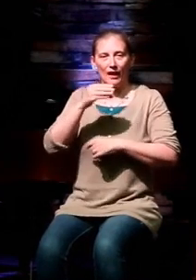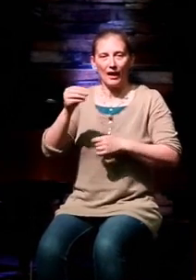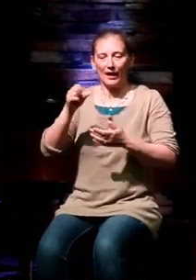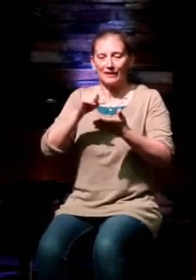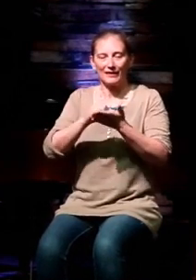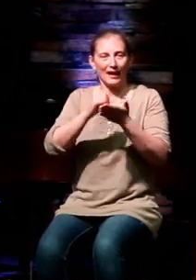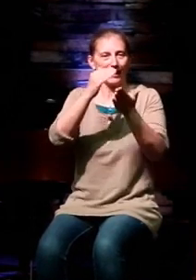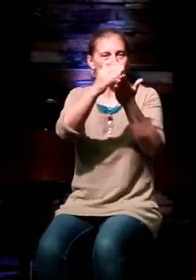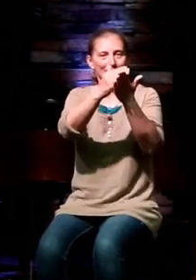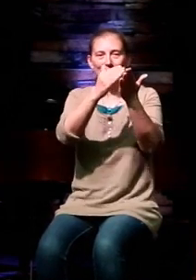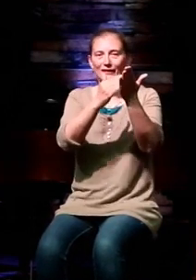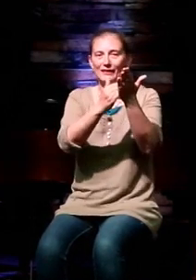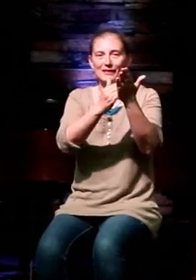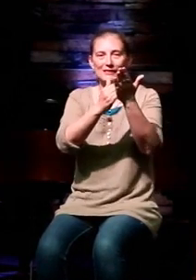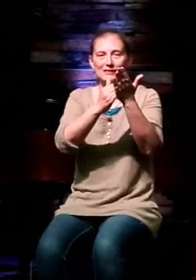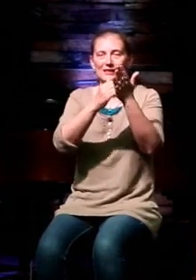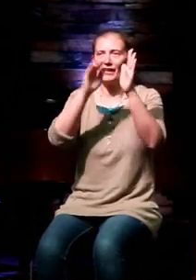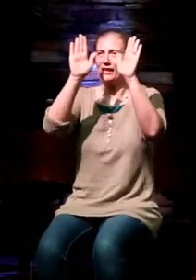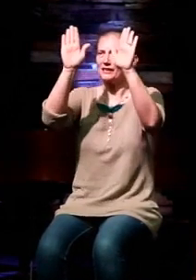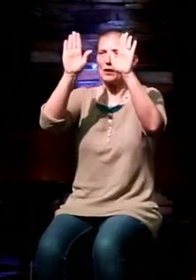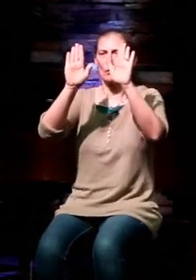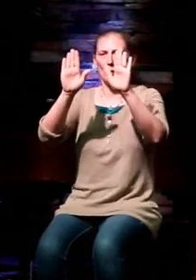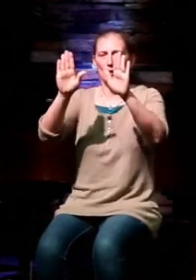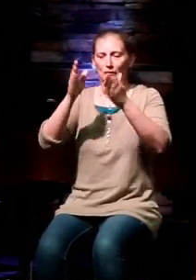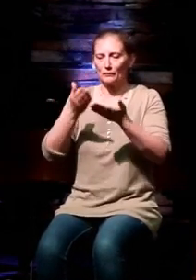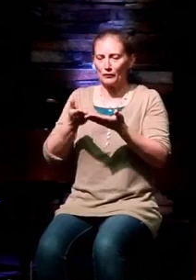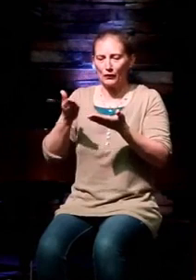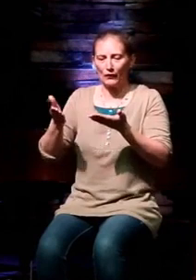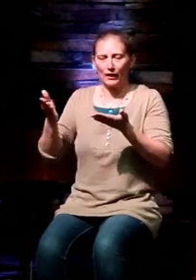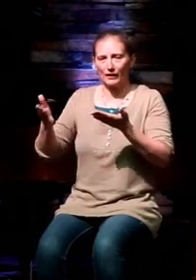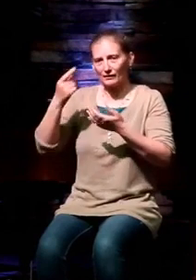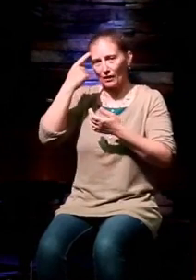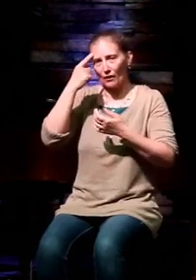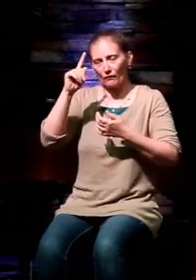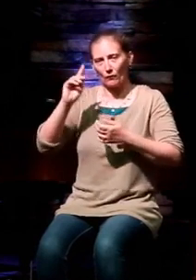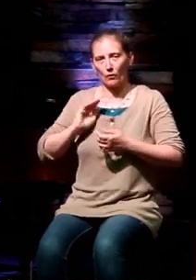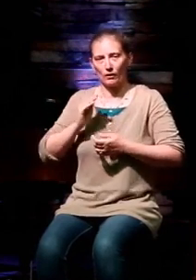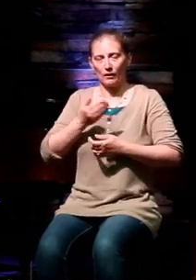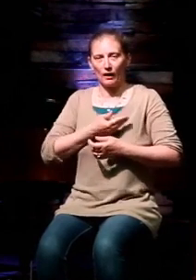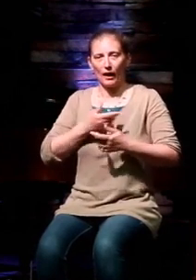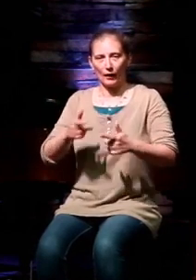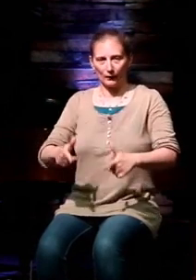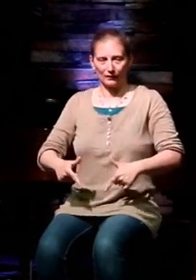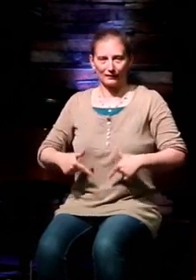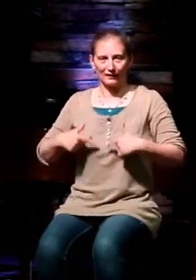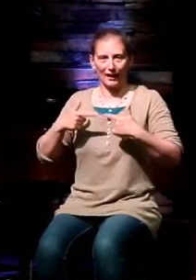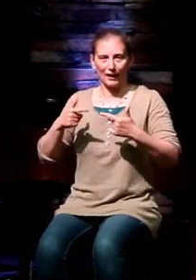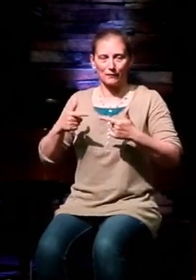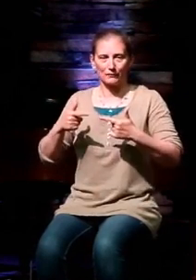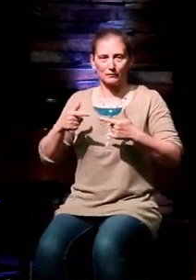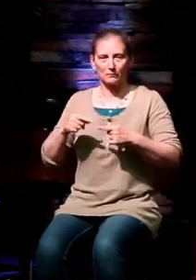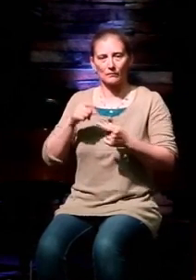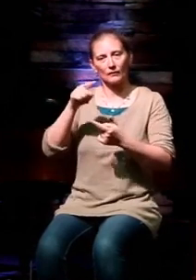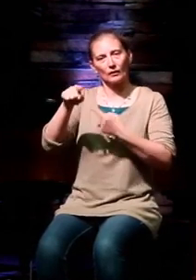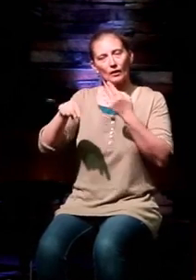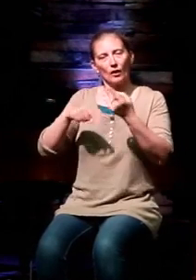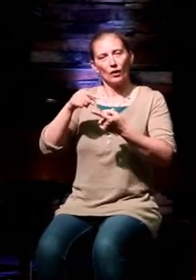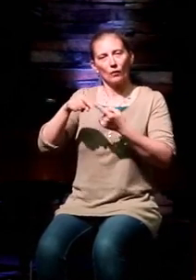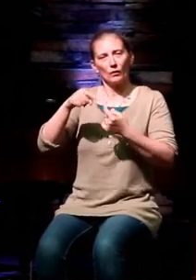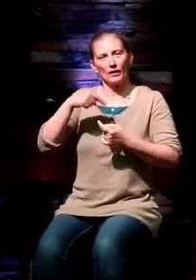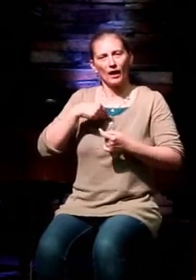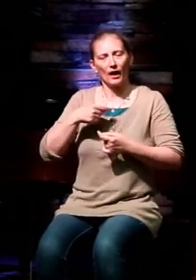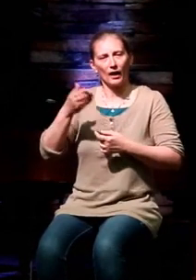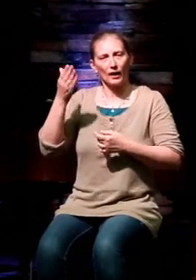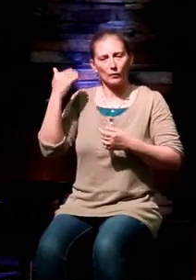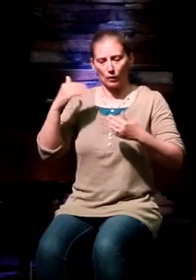I'd say we'd all agree that those are all good things for our life. Amen? When I was younger, I remembered I wanted to drive so bad.